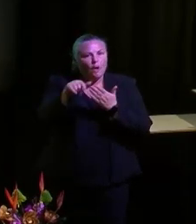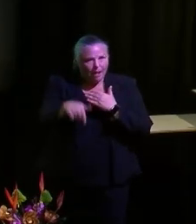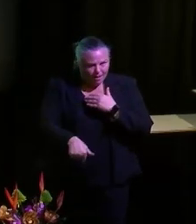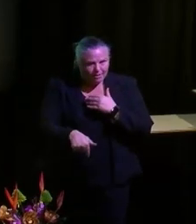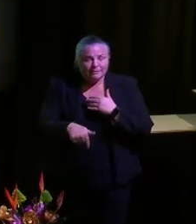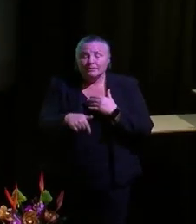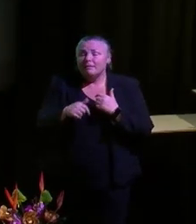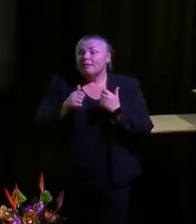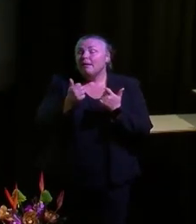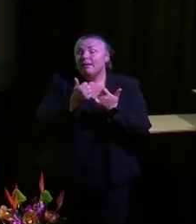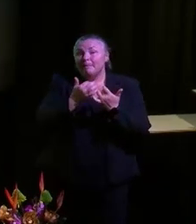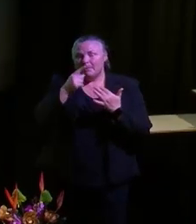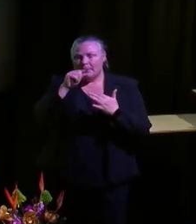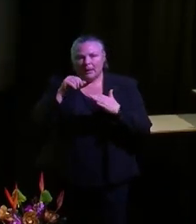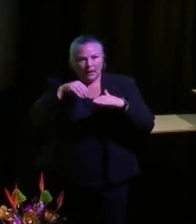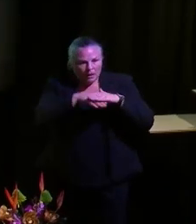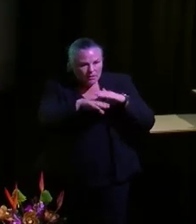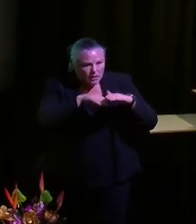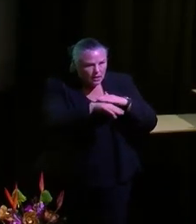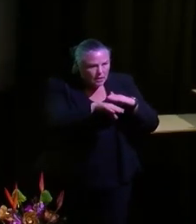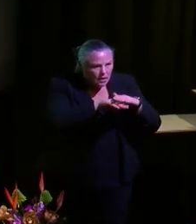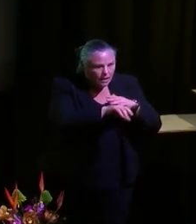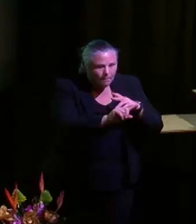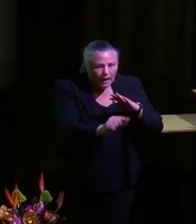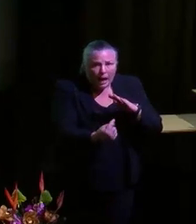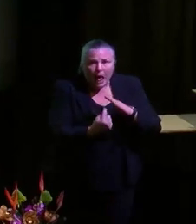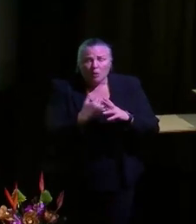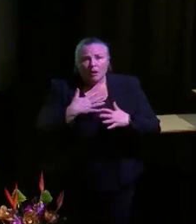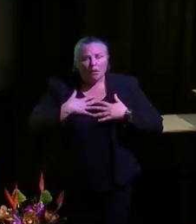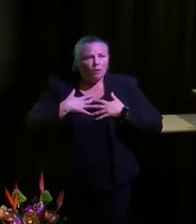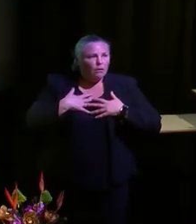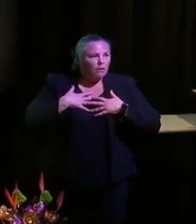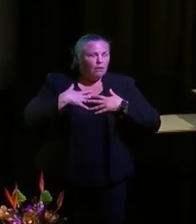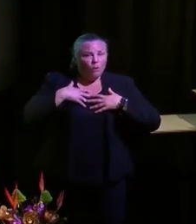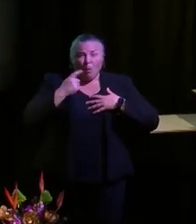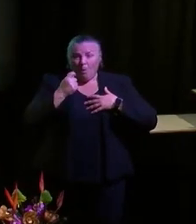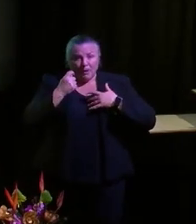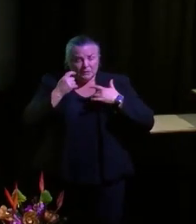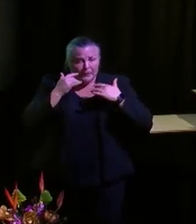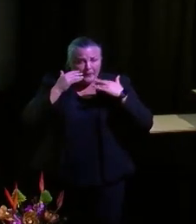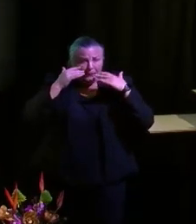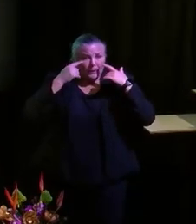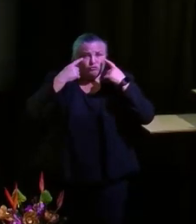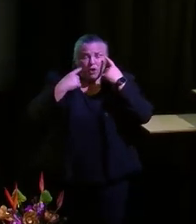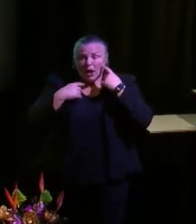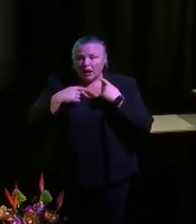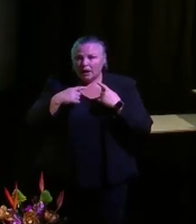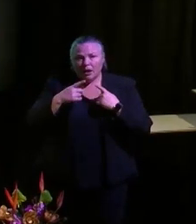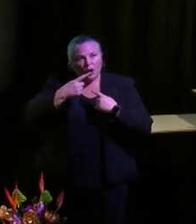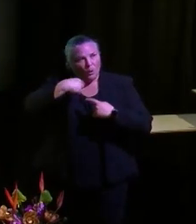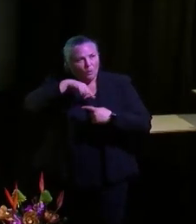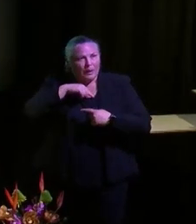people coming through, and later they were coming out almost weeping but really touched. Mm-hmm. And they also said, we can see how much care you